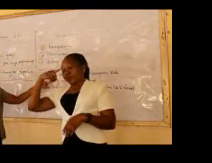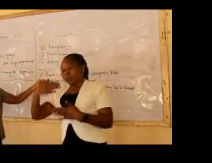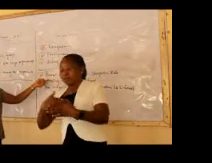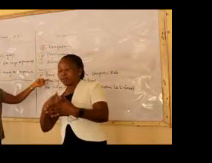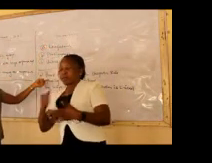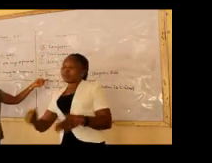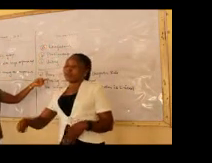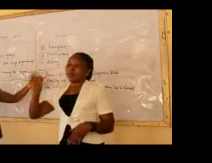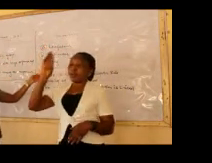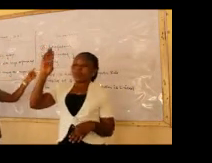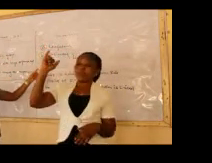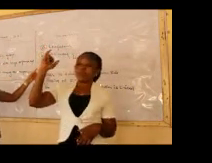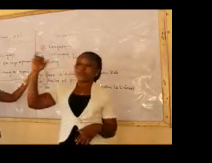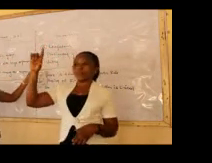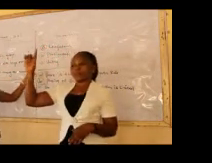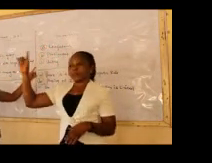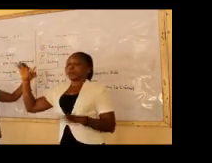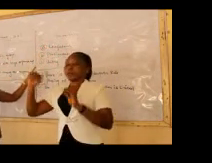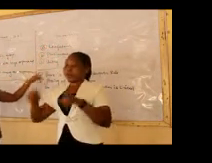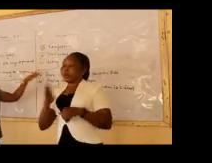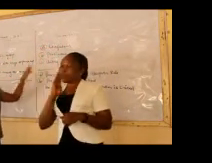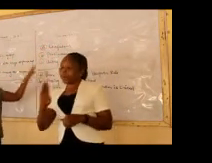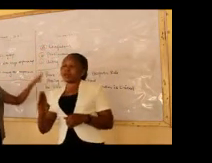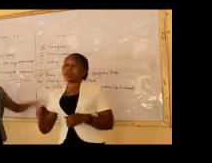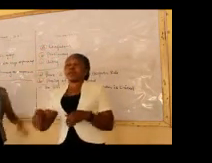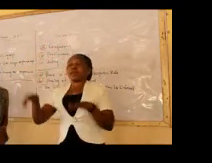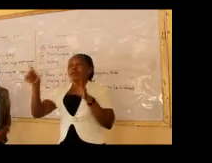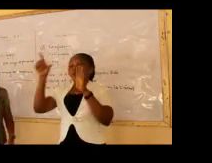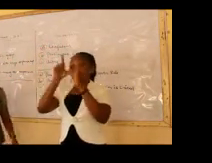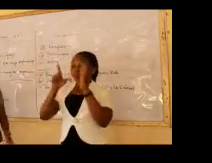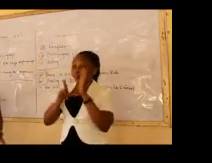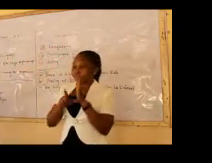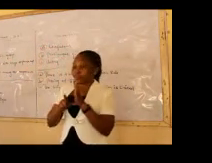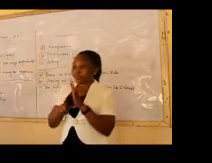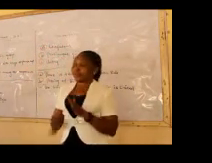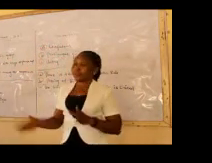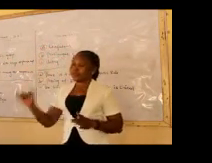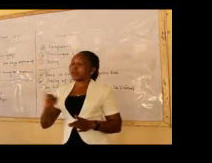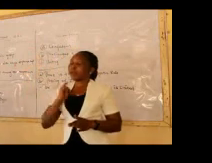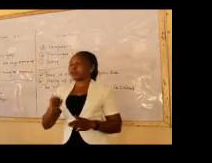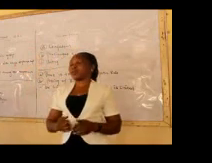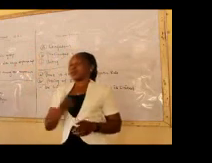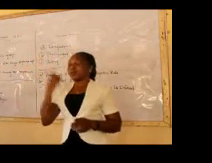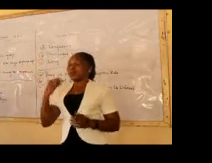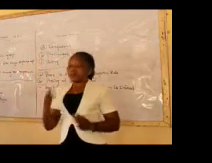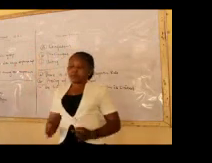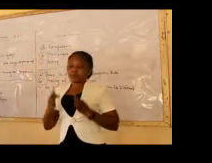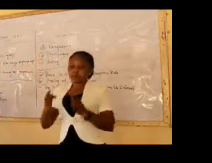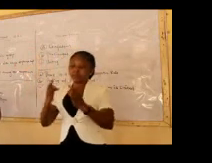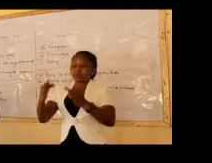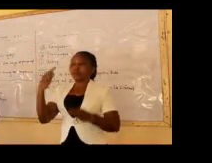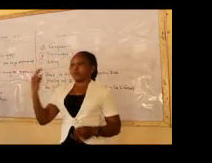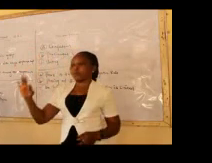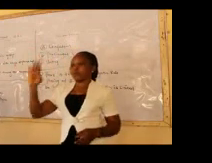in the passage of bill when it comes to a bicameral legislation.